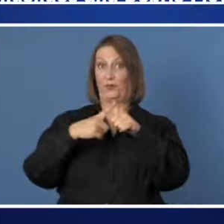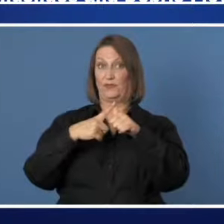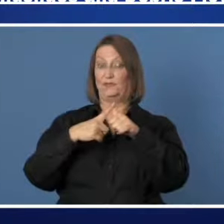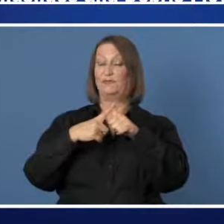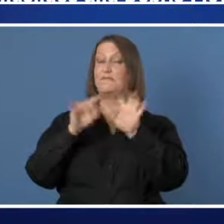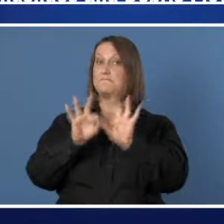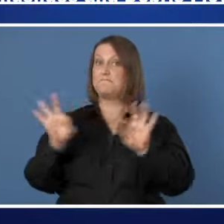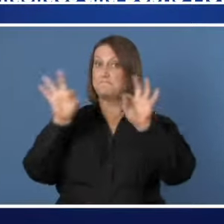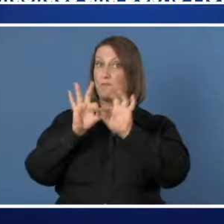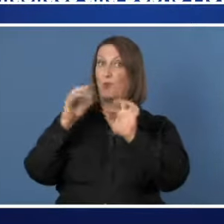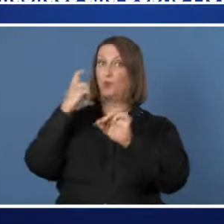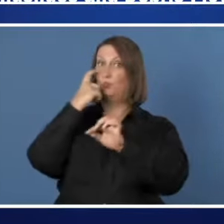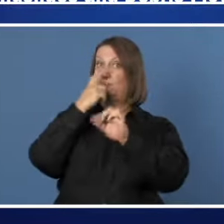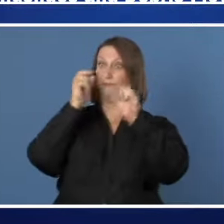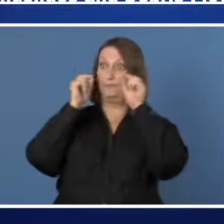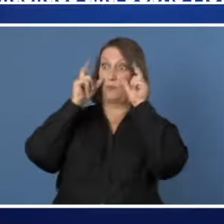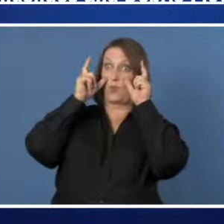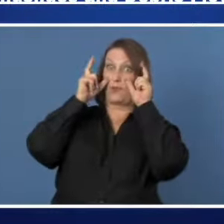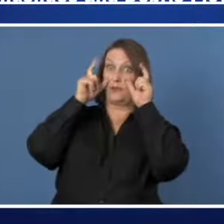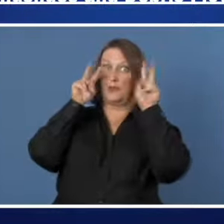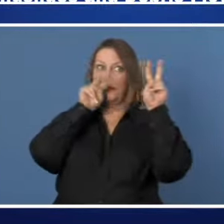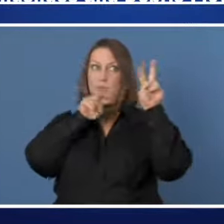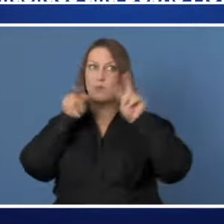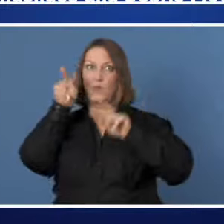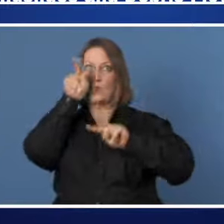Stay alert and awake.